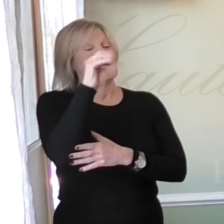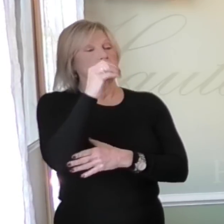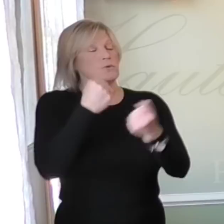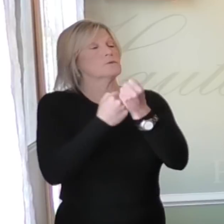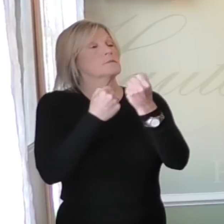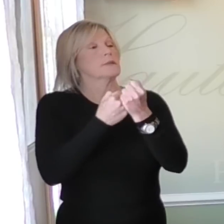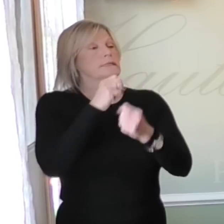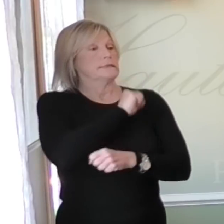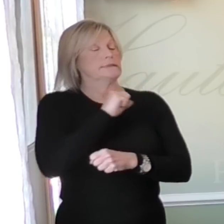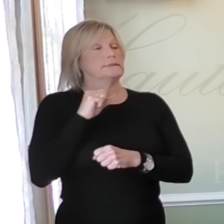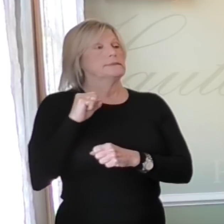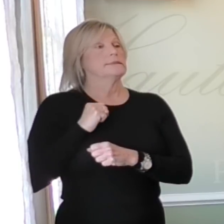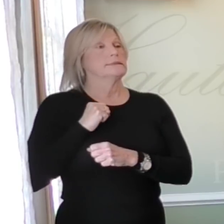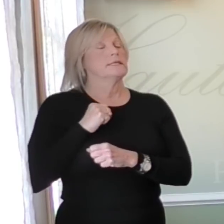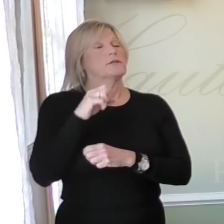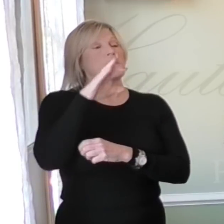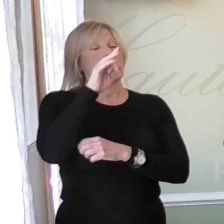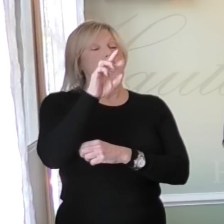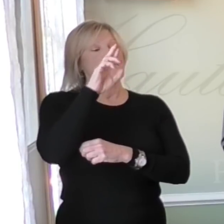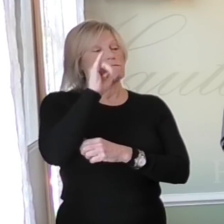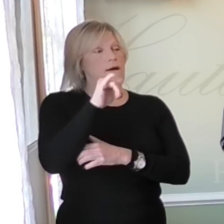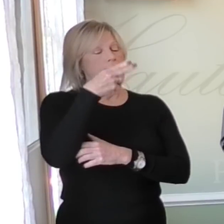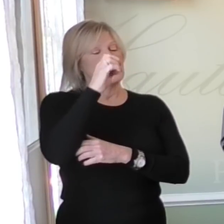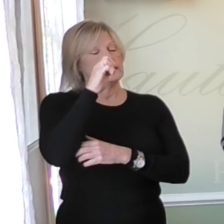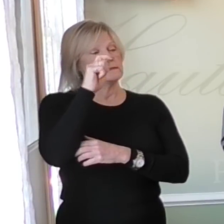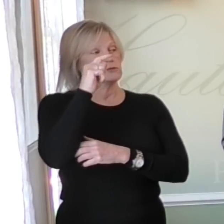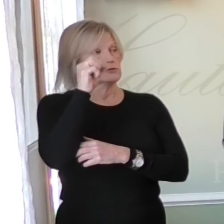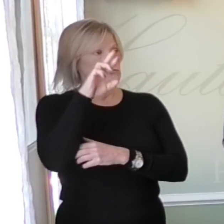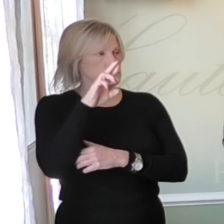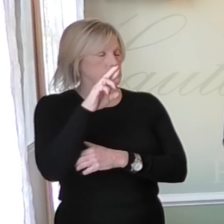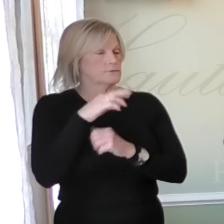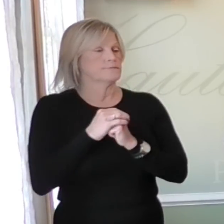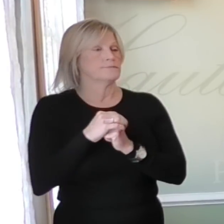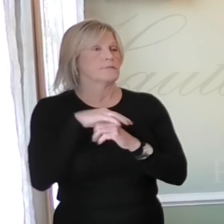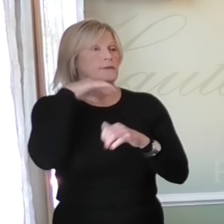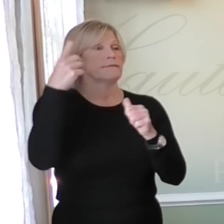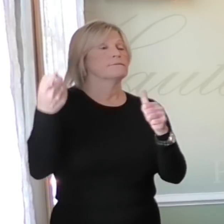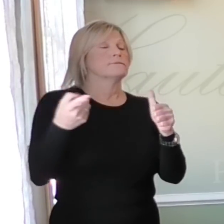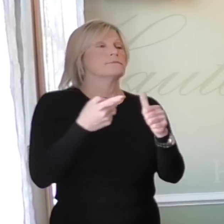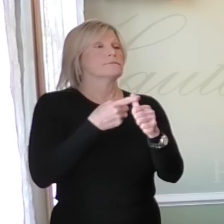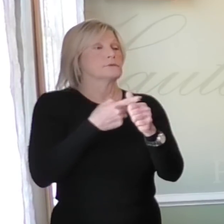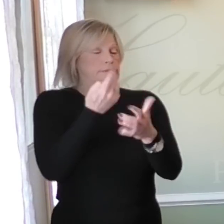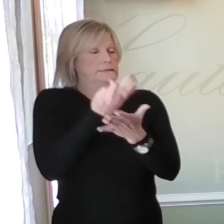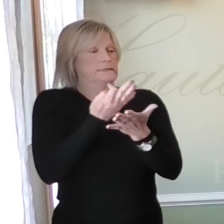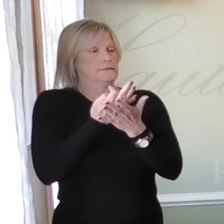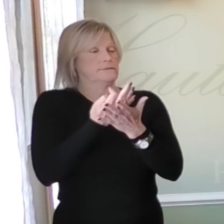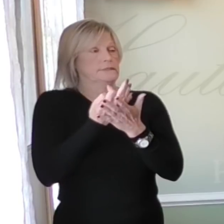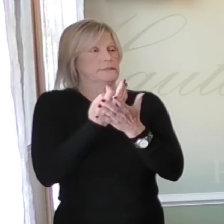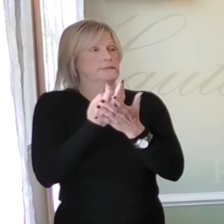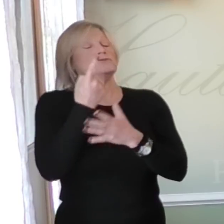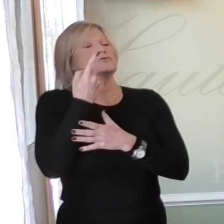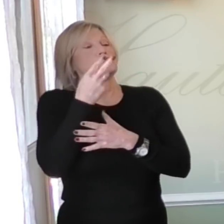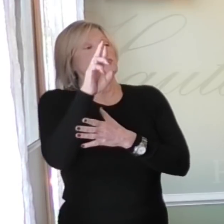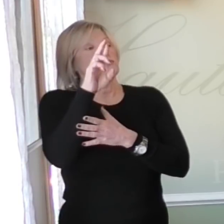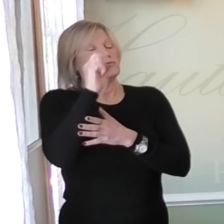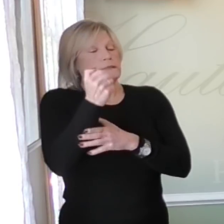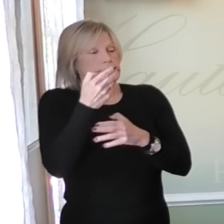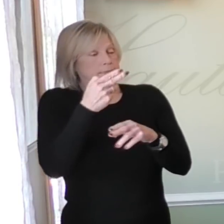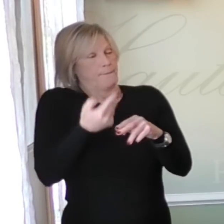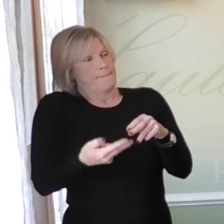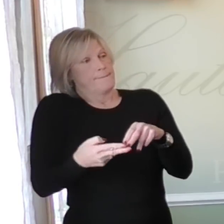co-sponsored by Senator-elect Katie Fry-Hester. The first is funding to recapitalize